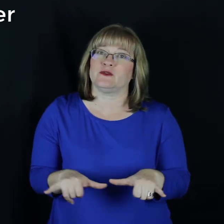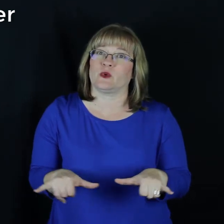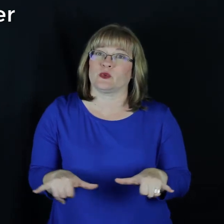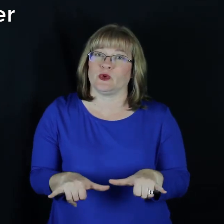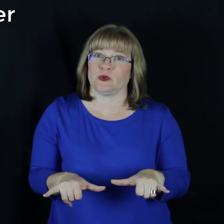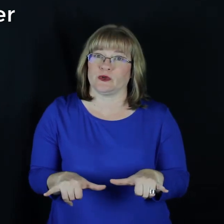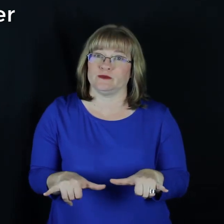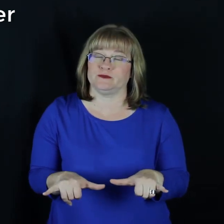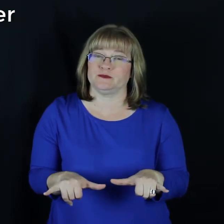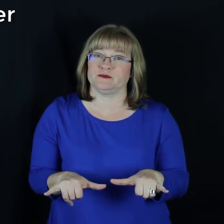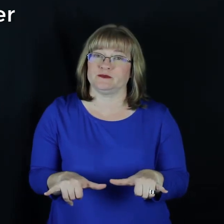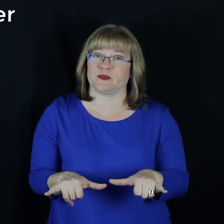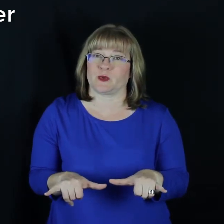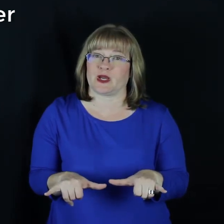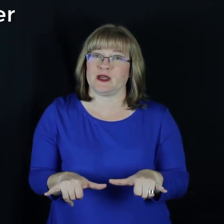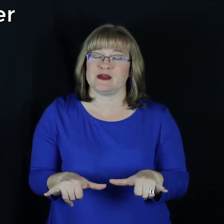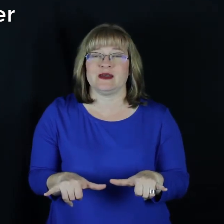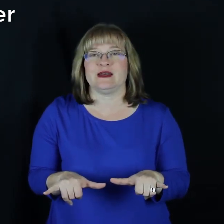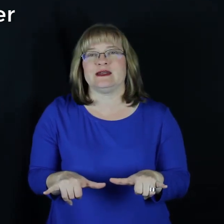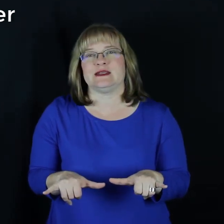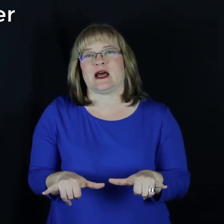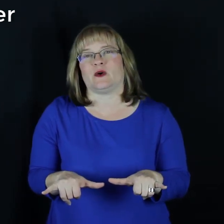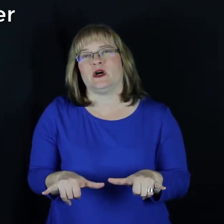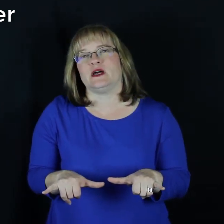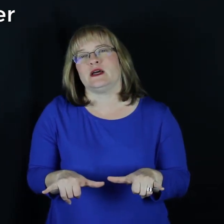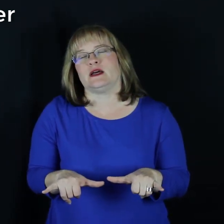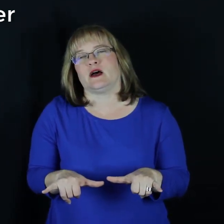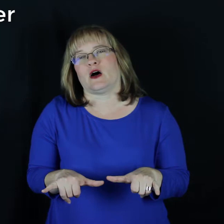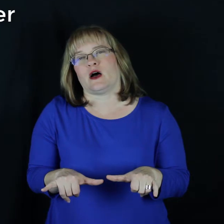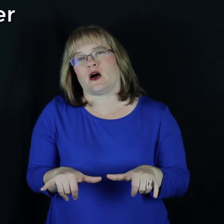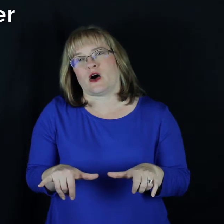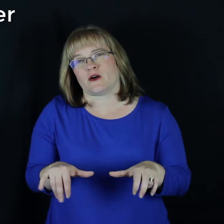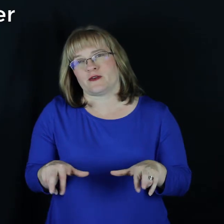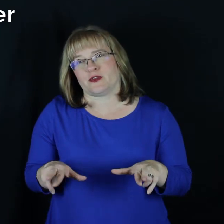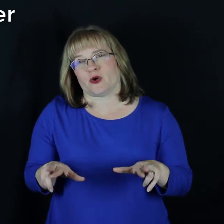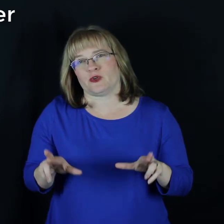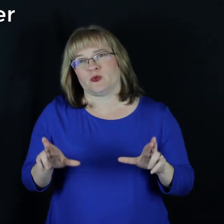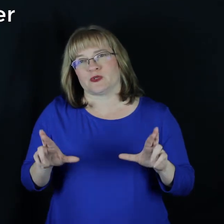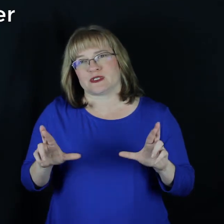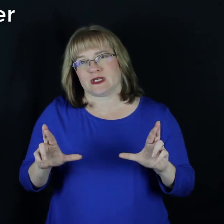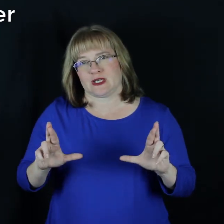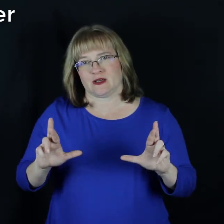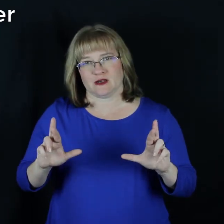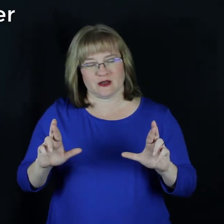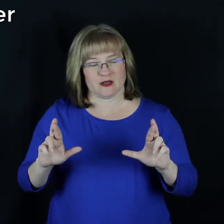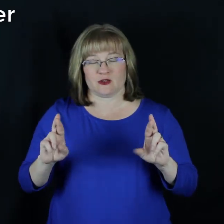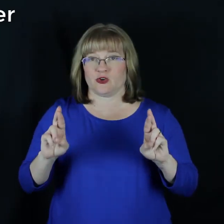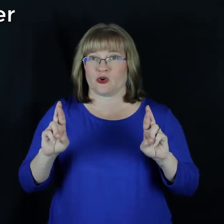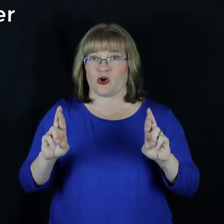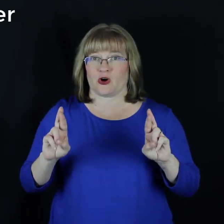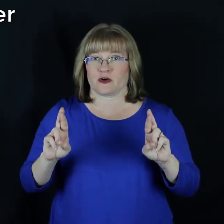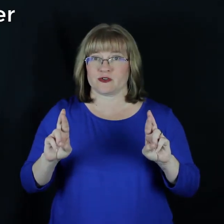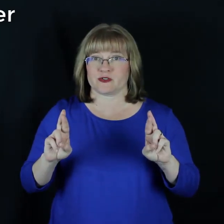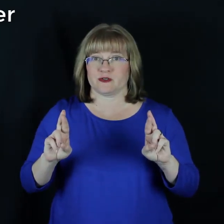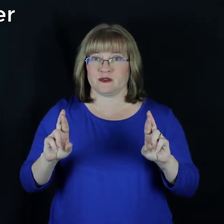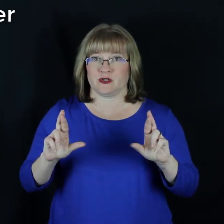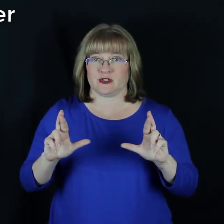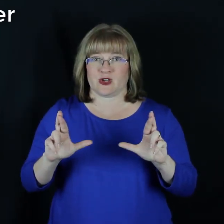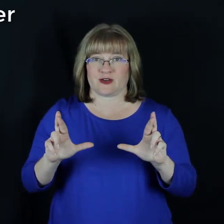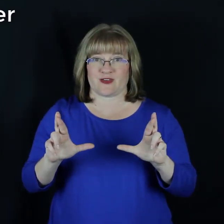for ruler. Okay, now often though you will see your R's. You kind of have an